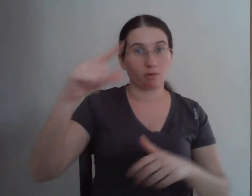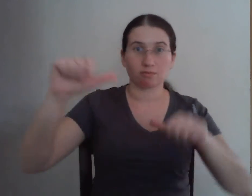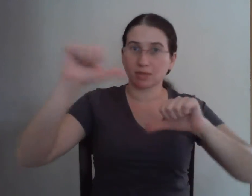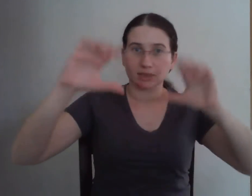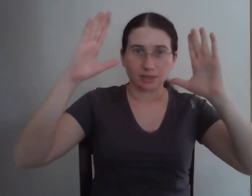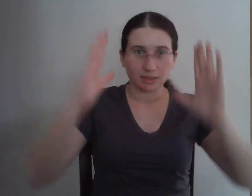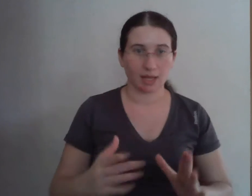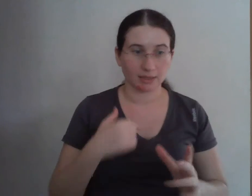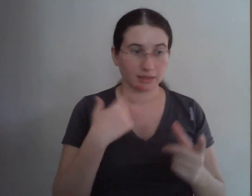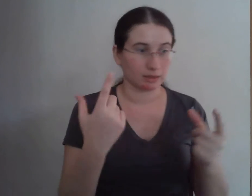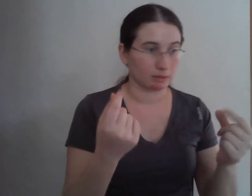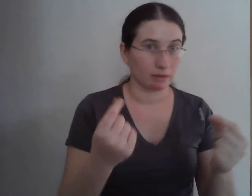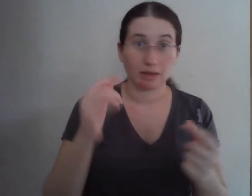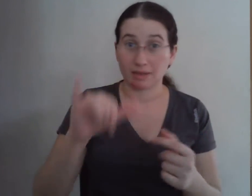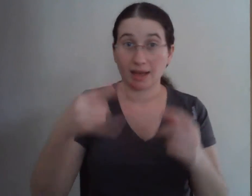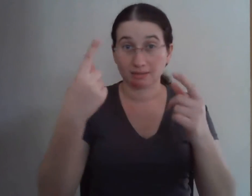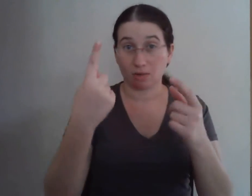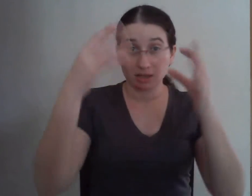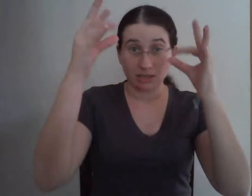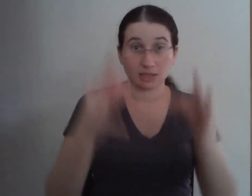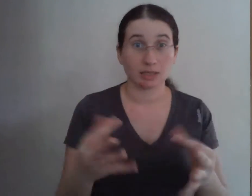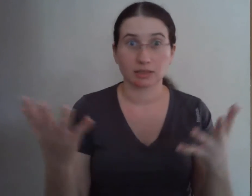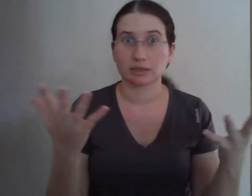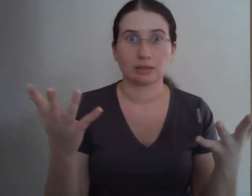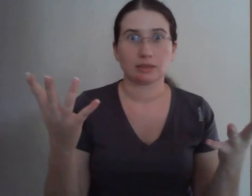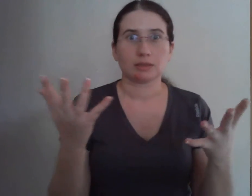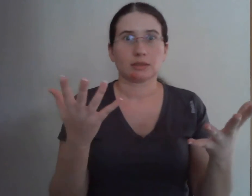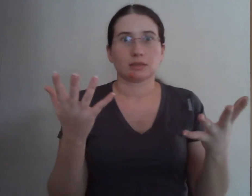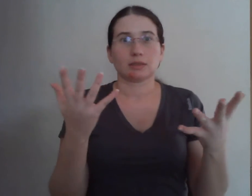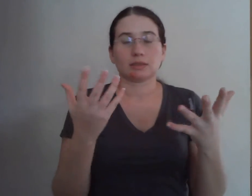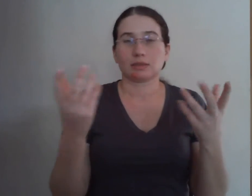is to do the unthinkable and to use livestock,